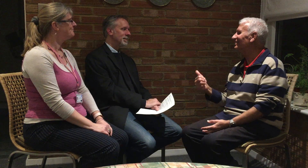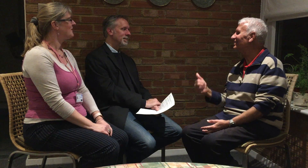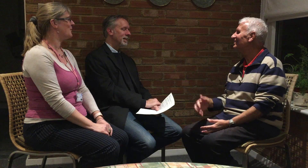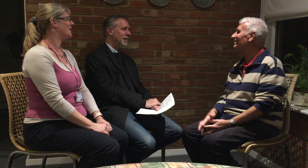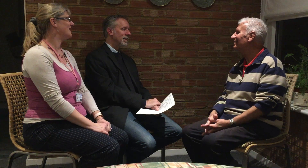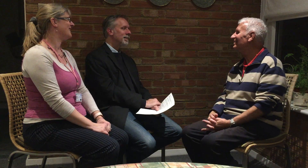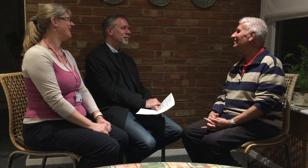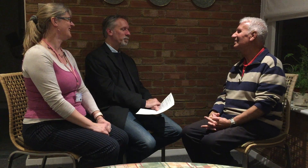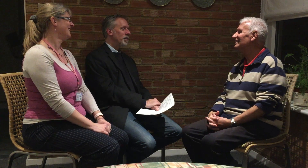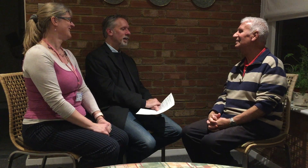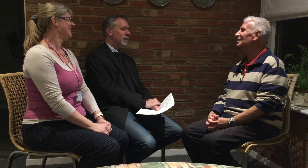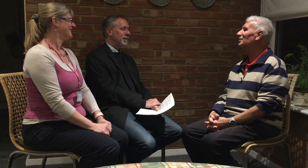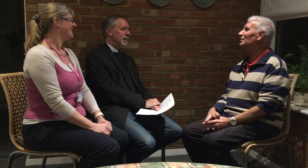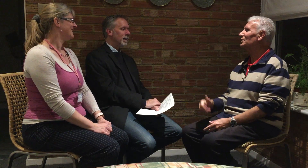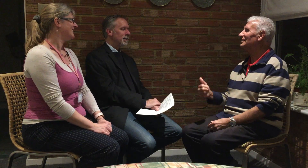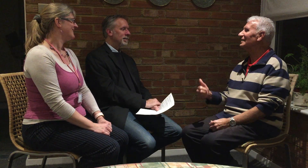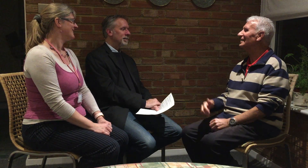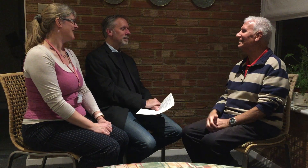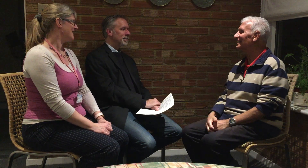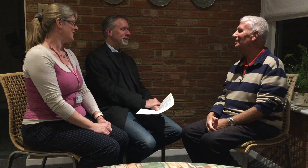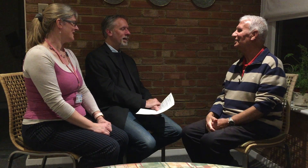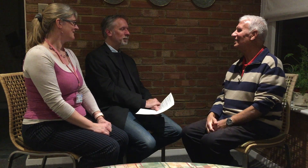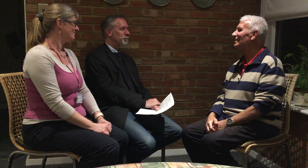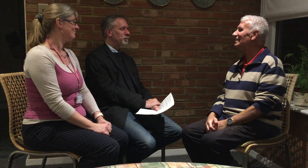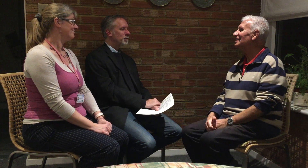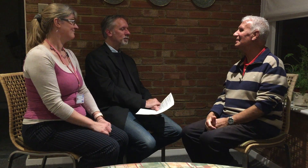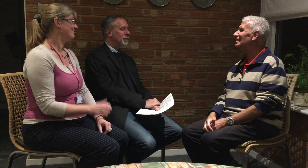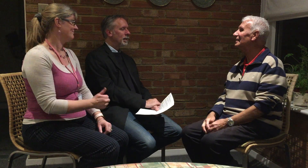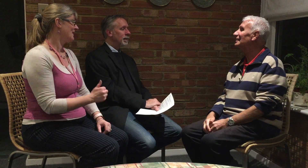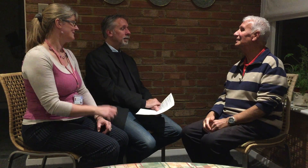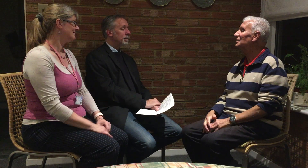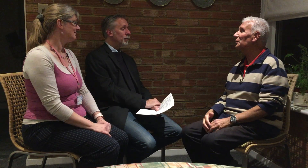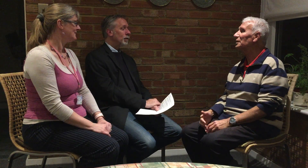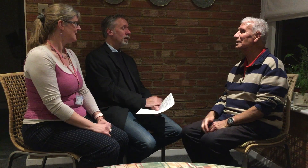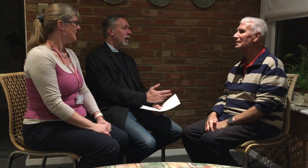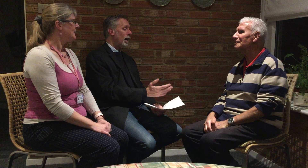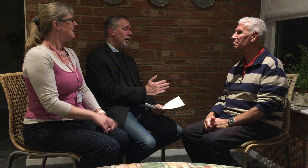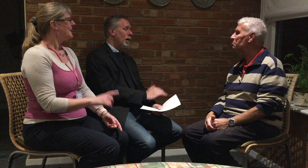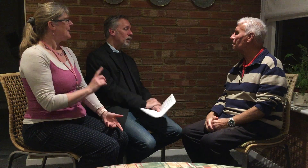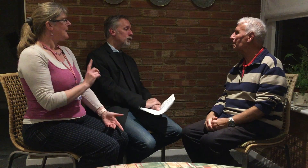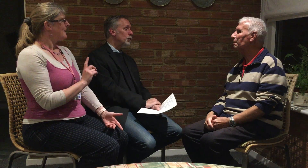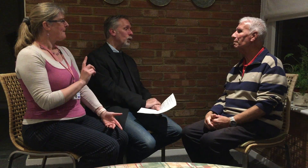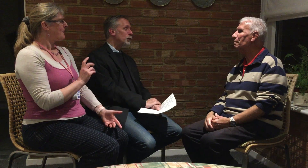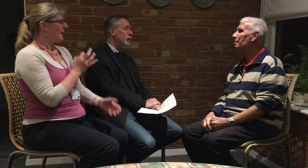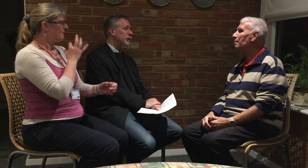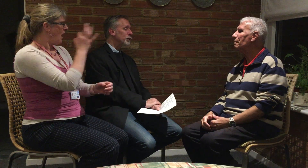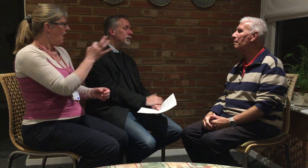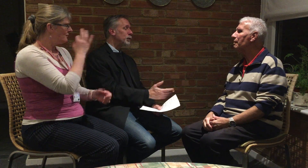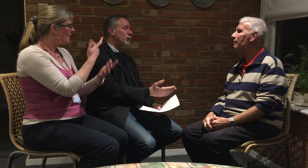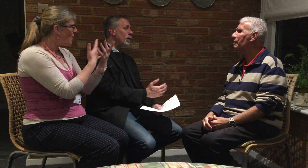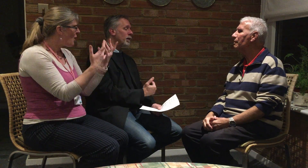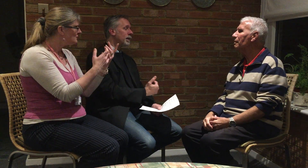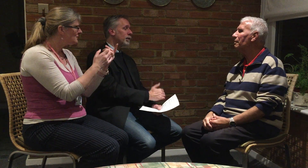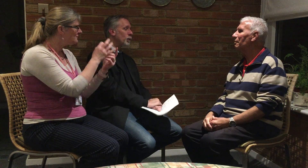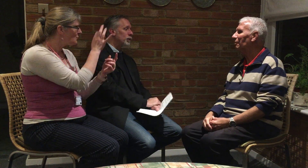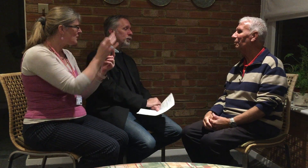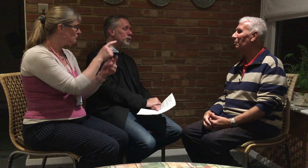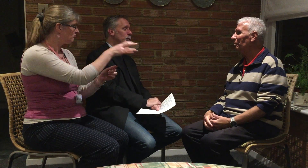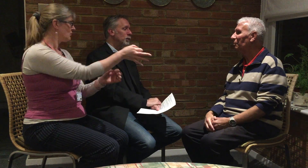Oh, right, okay. That's good. Yeah. So, I've asked you lots of questions. Did you have any other questions you wanted